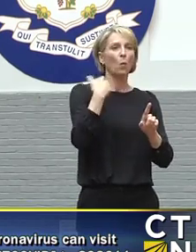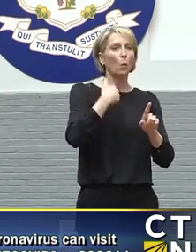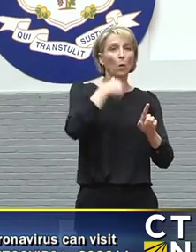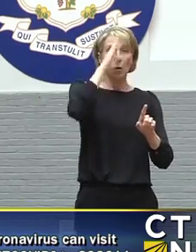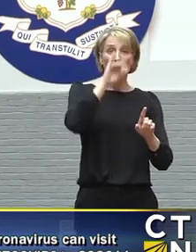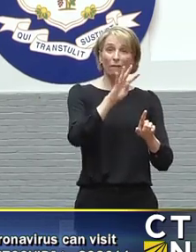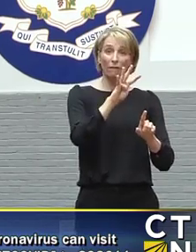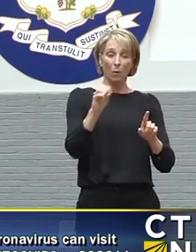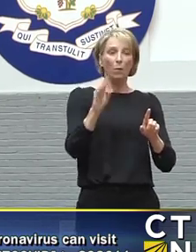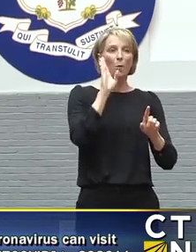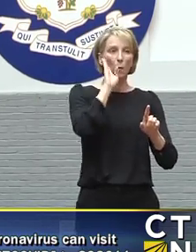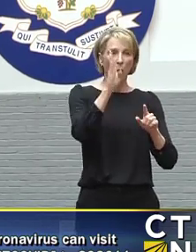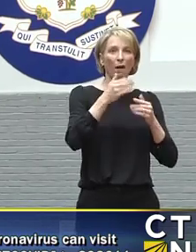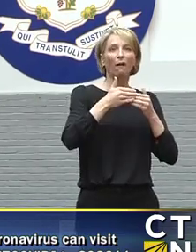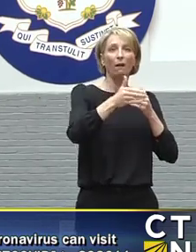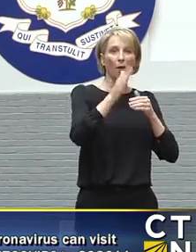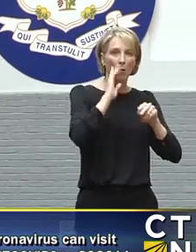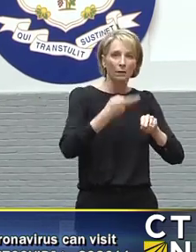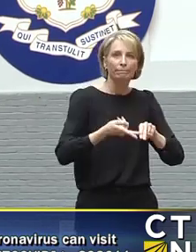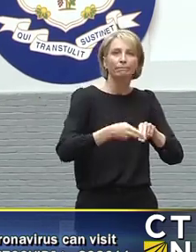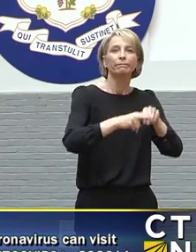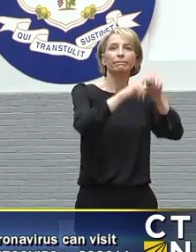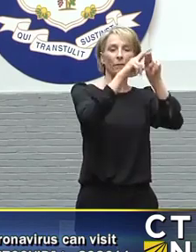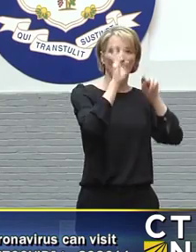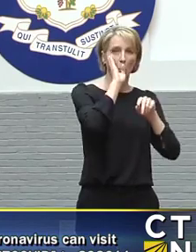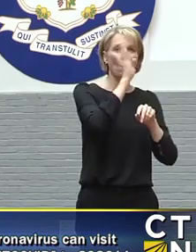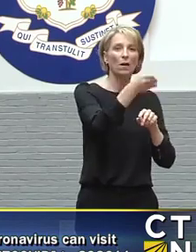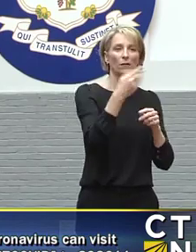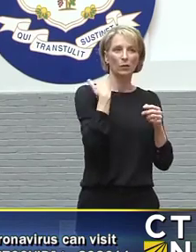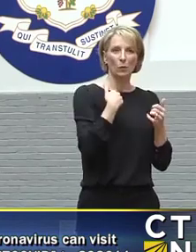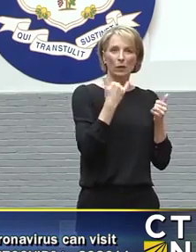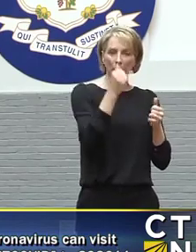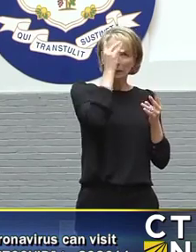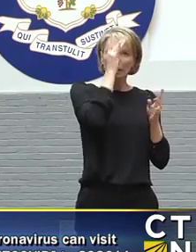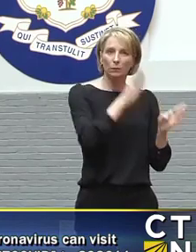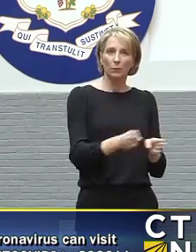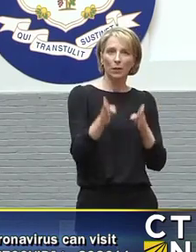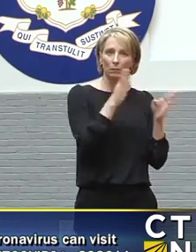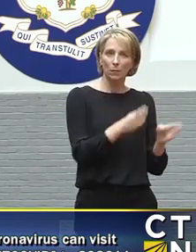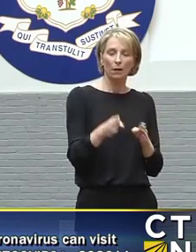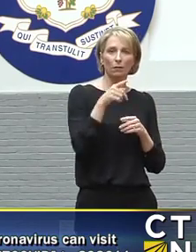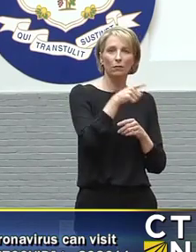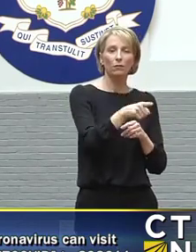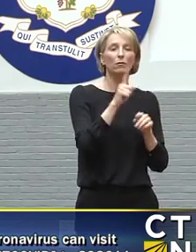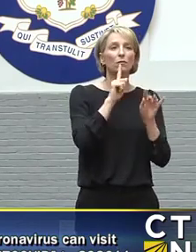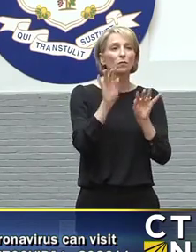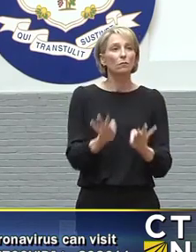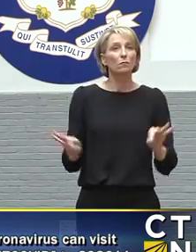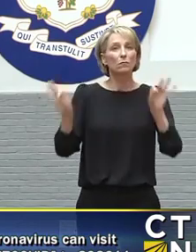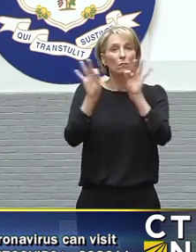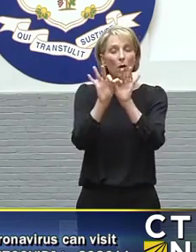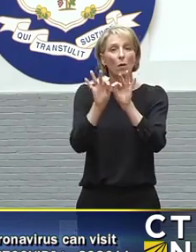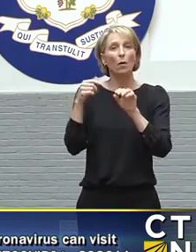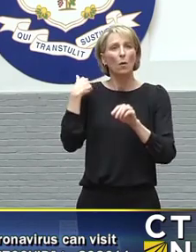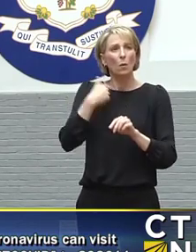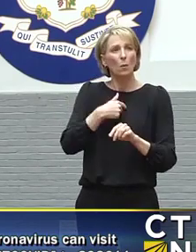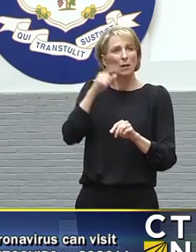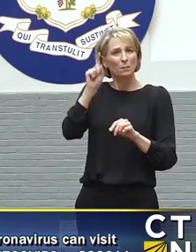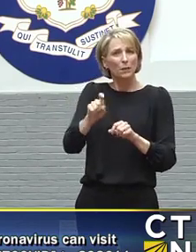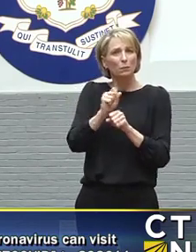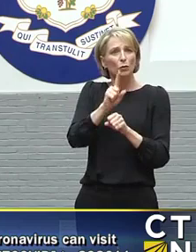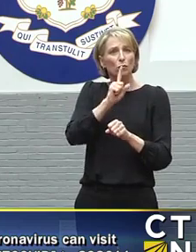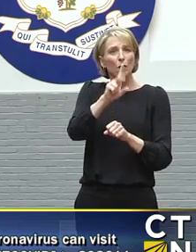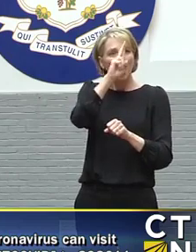for that. And that's the demand. And we're also thinking about the supply to make sure we have a healthcare system that's ready